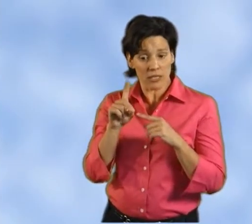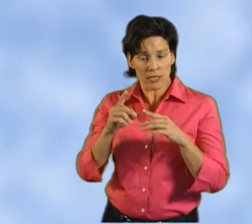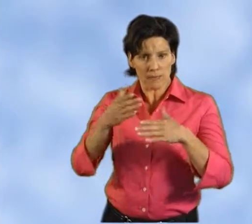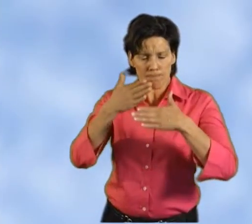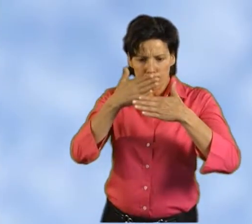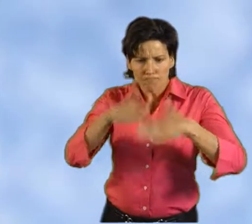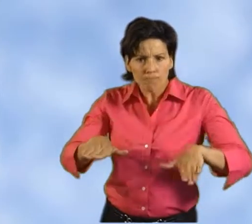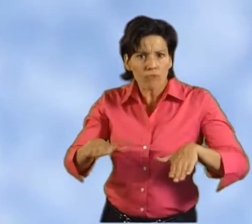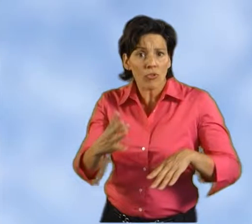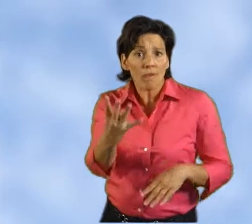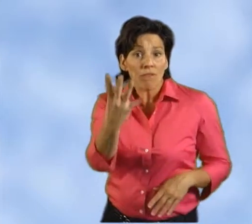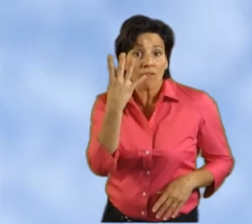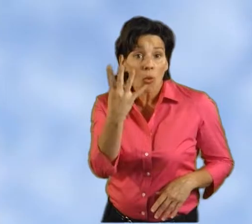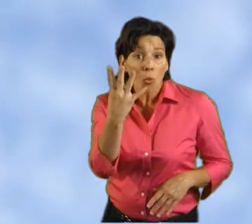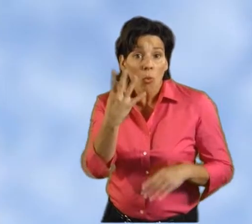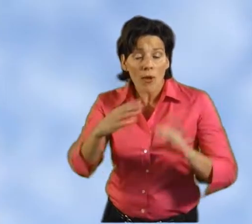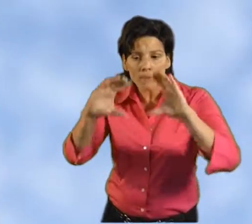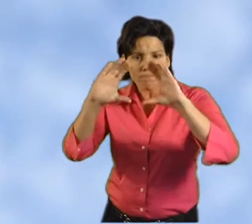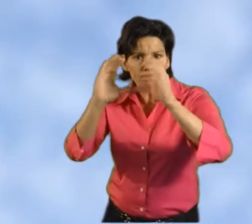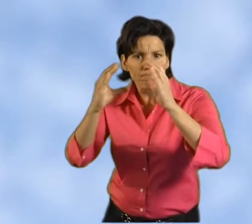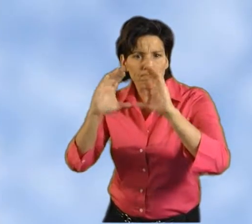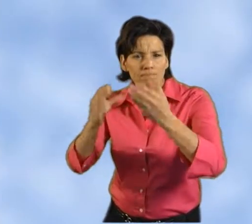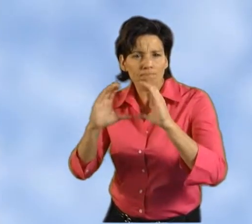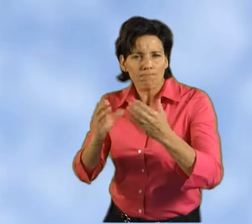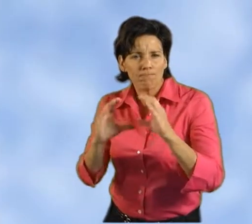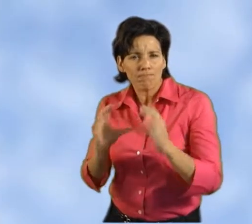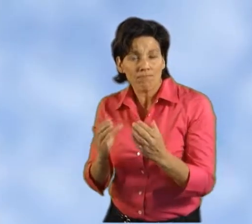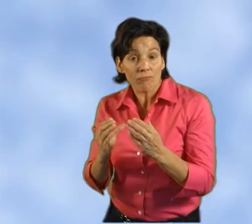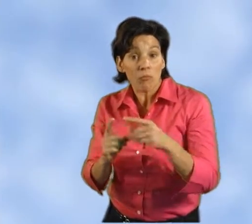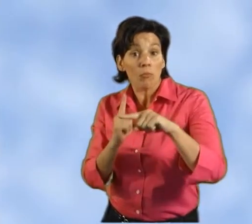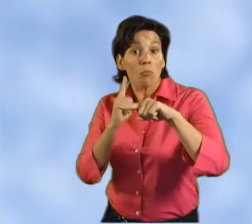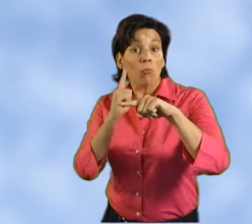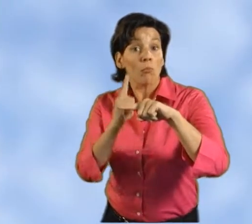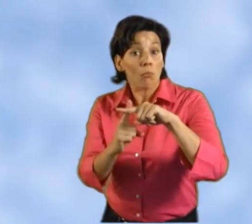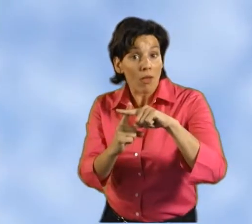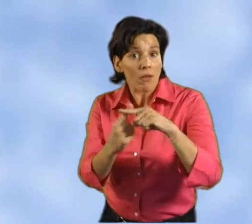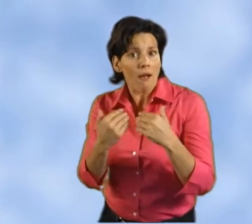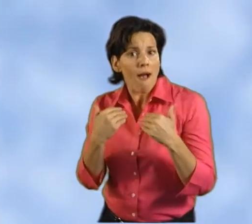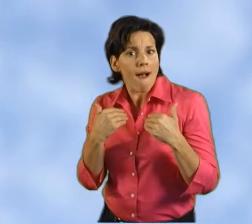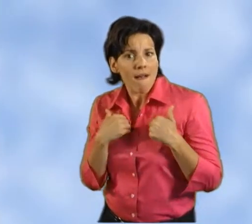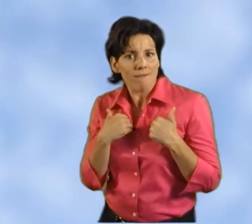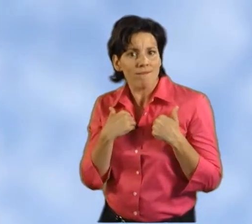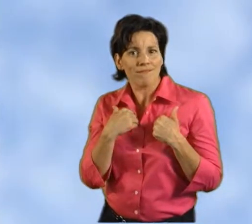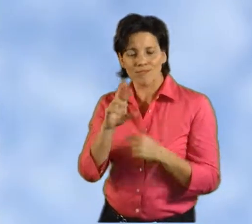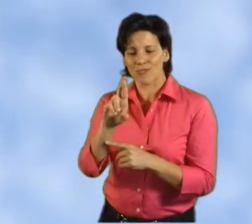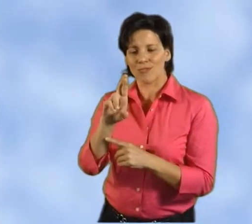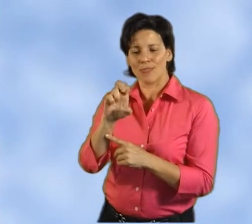It is meant to clearly and directly explain some of the most important terms and procedures we need to know